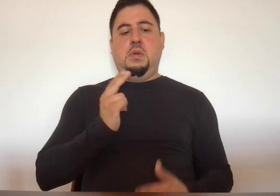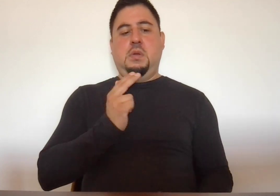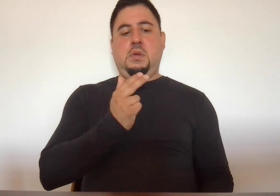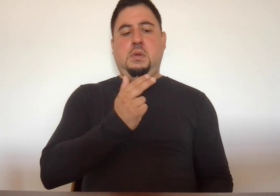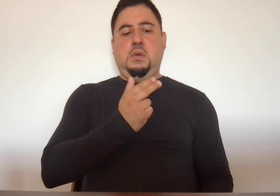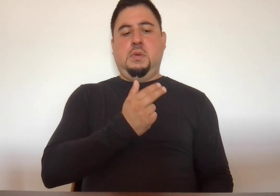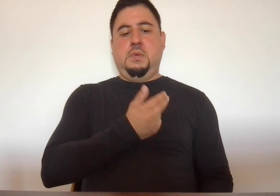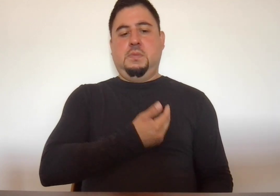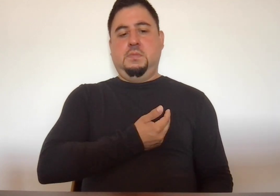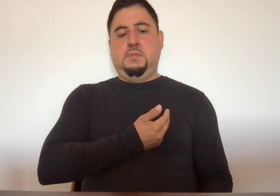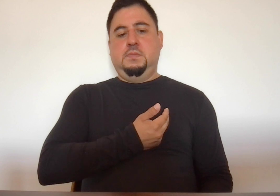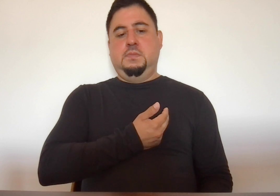us.